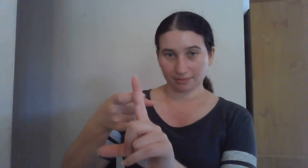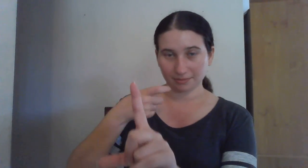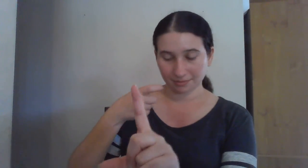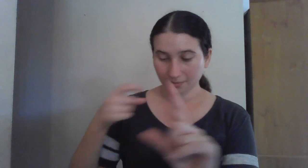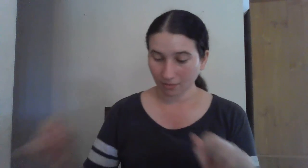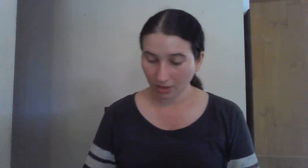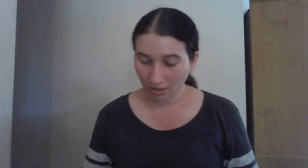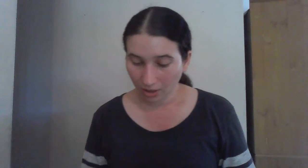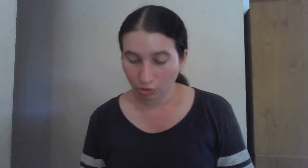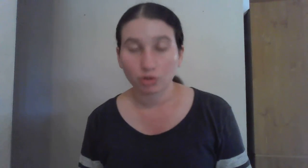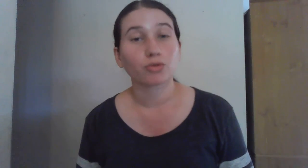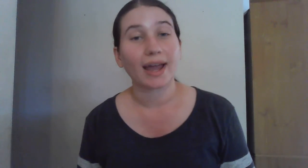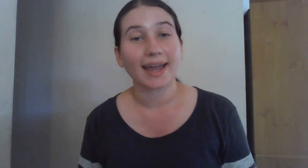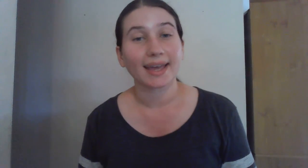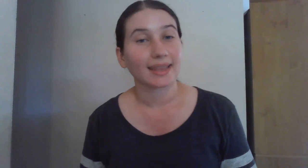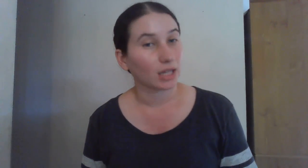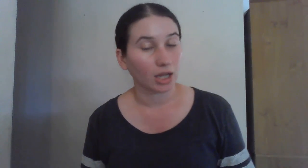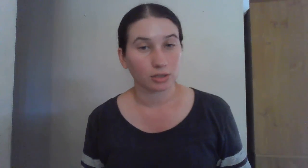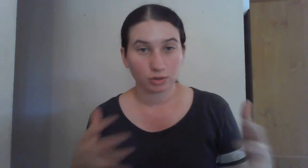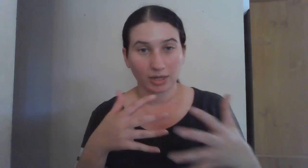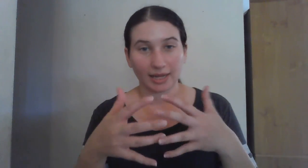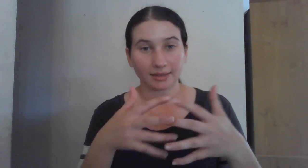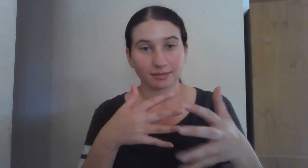From. Gray, the color gray.